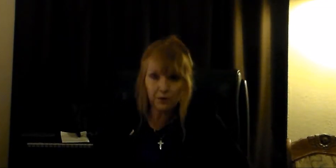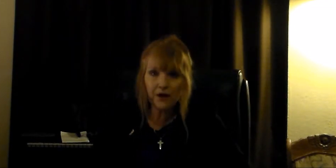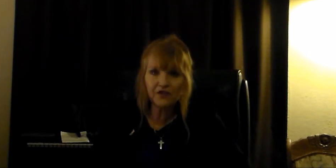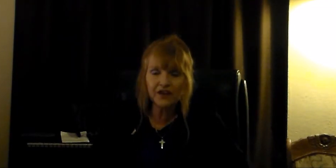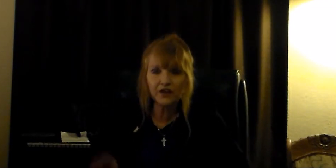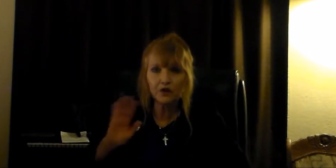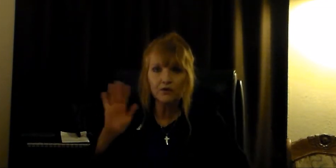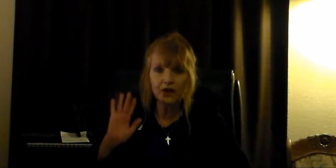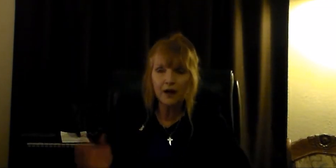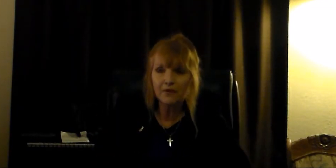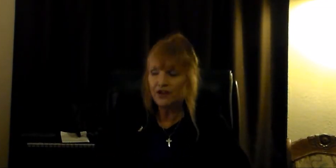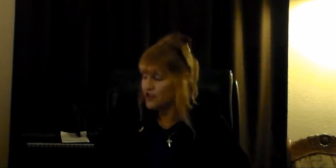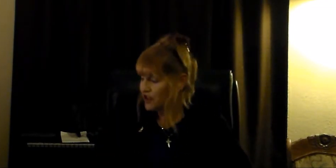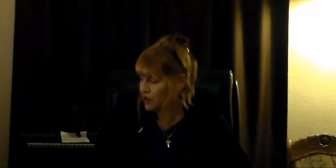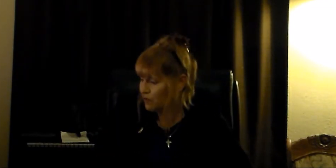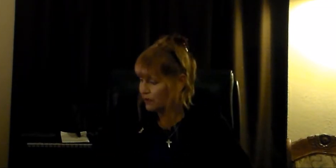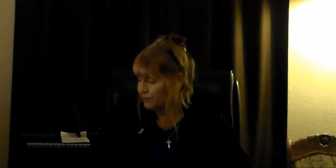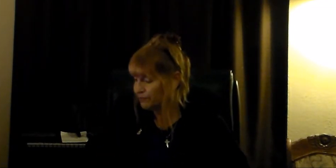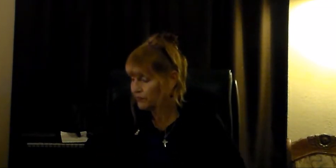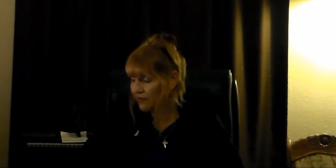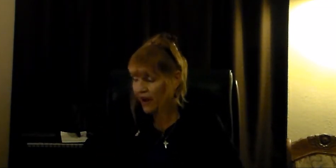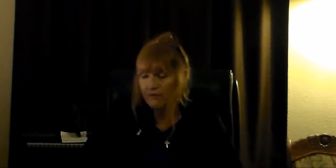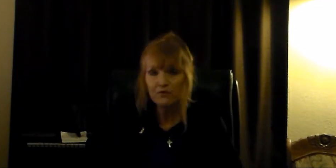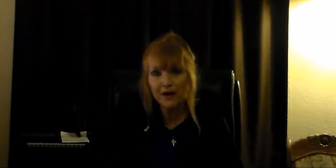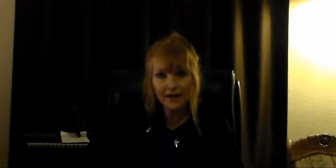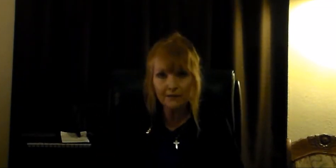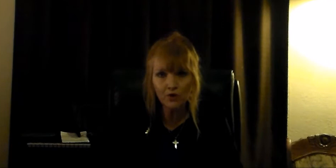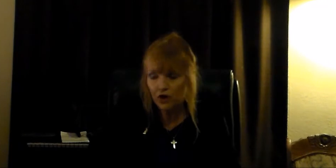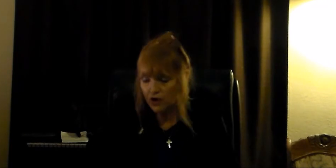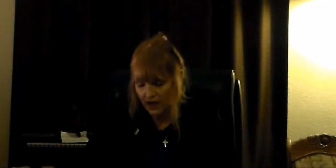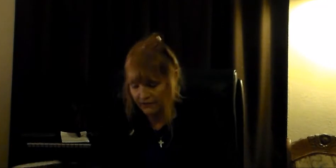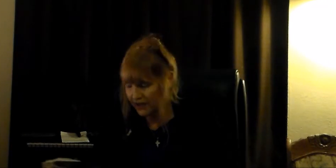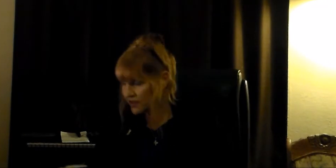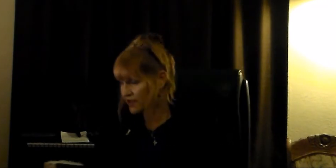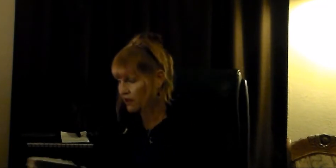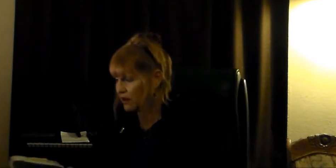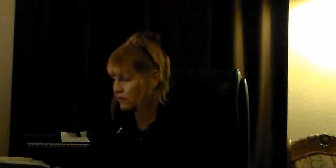anyway, thank you, and God bless you, and if I have on my camcorder, I'll have another song.